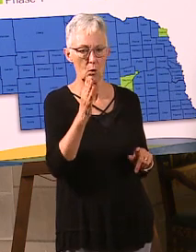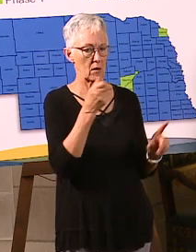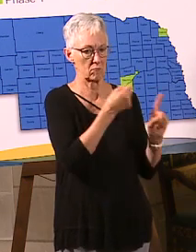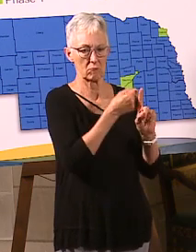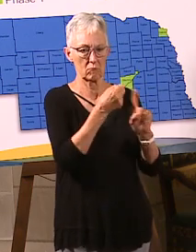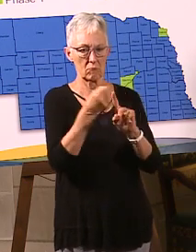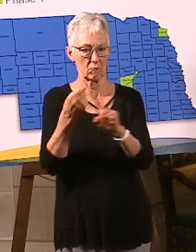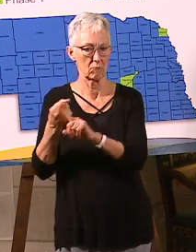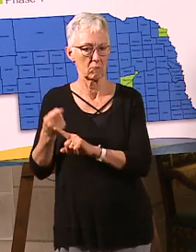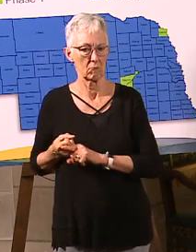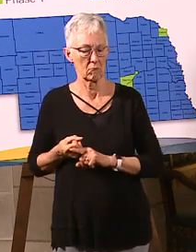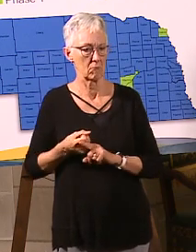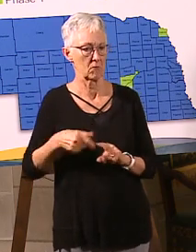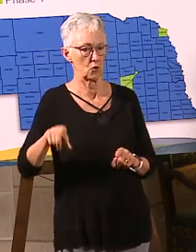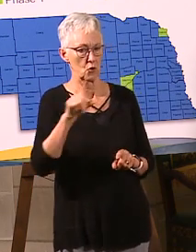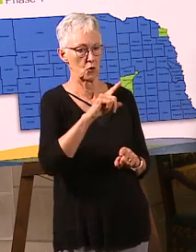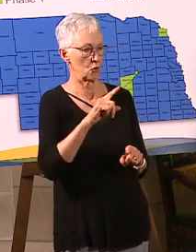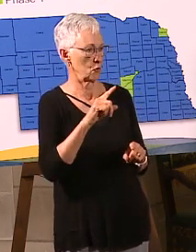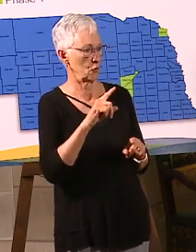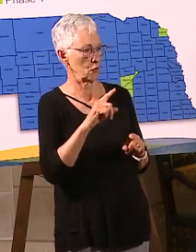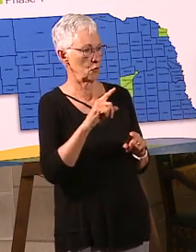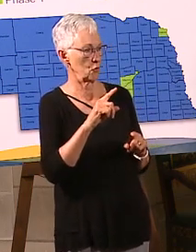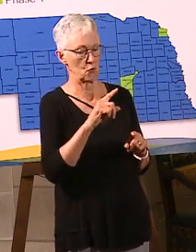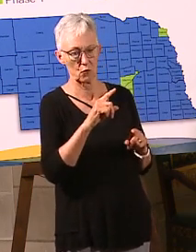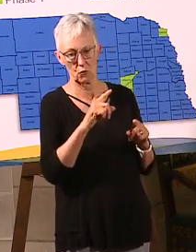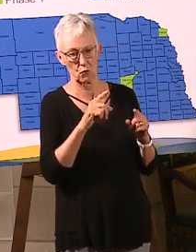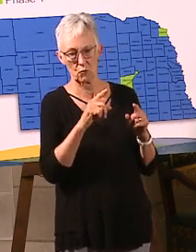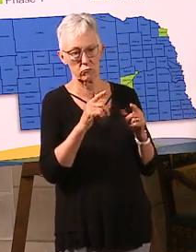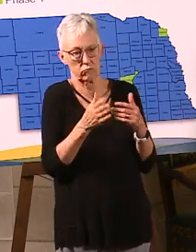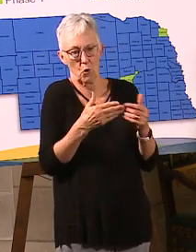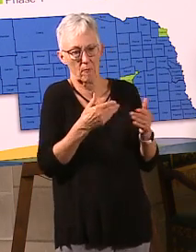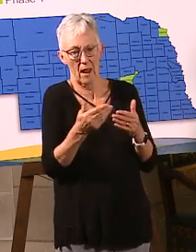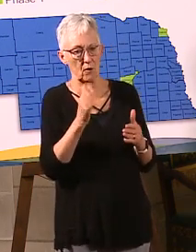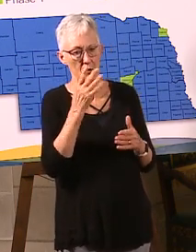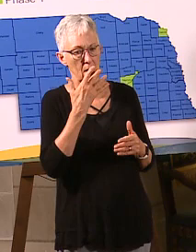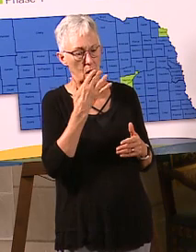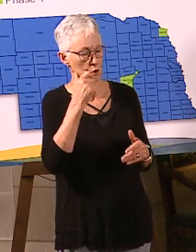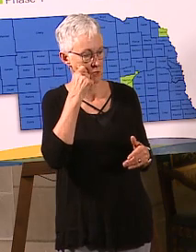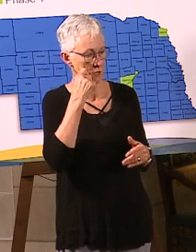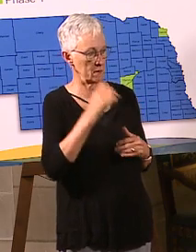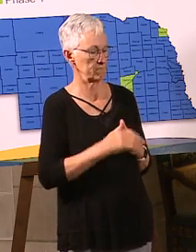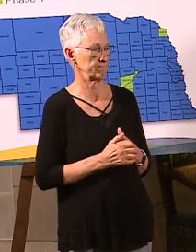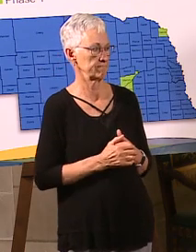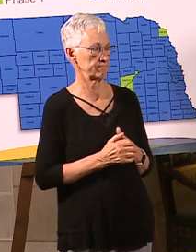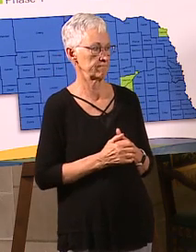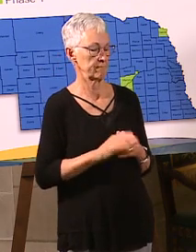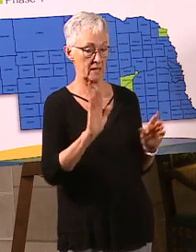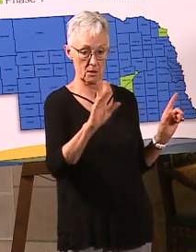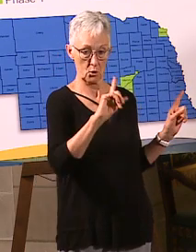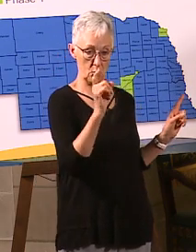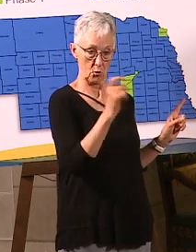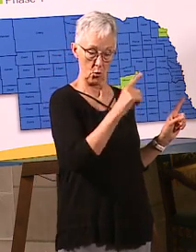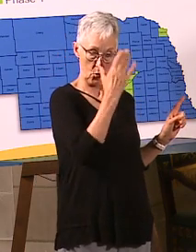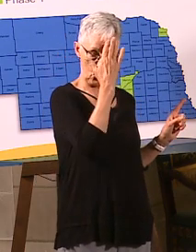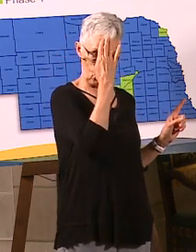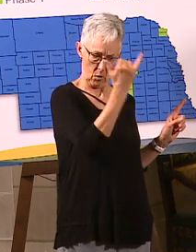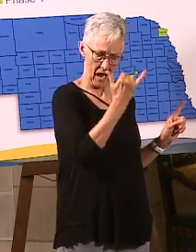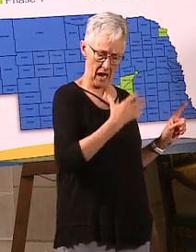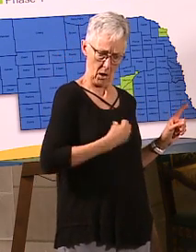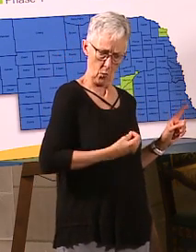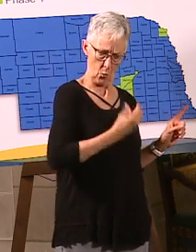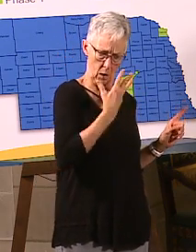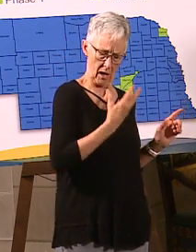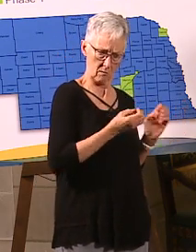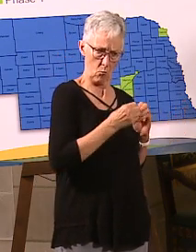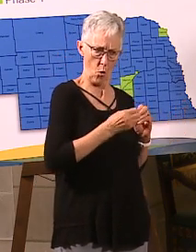Caucasians are higher because that's an older population? Could potentially, yeah, again, the question was why Caucasians are having a higher fatality rate, and it could be